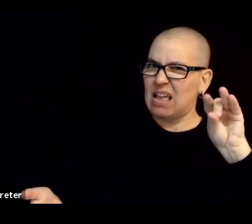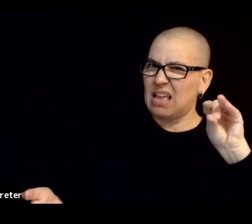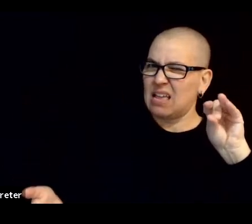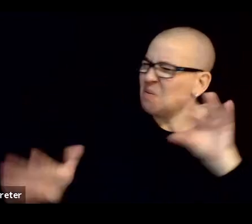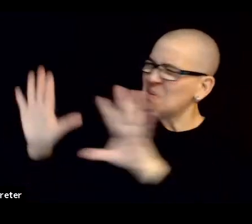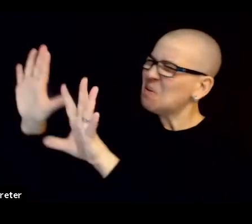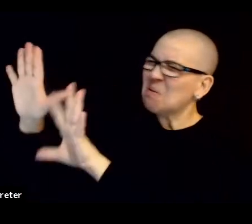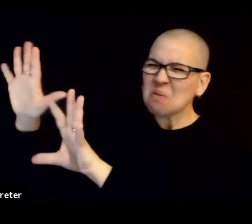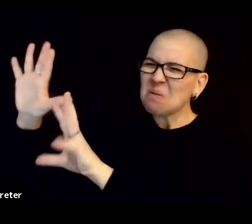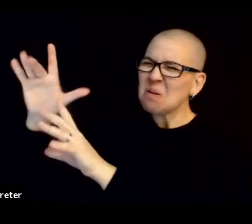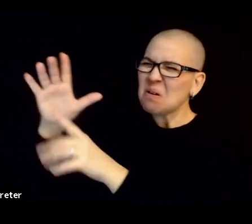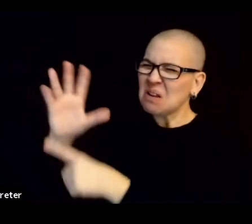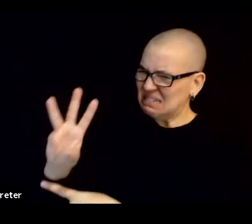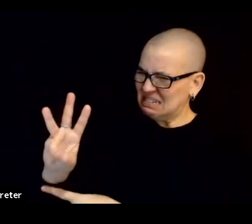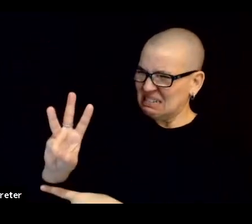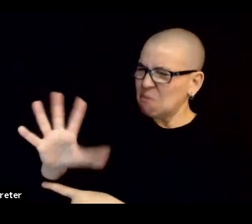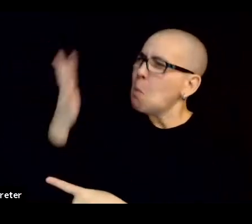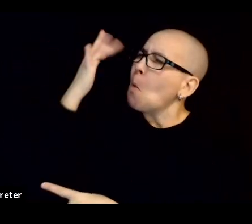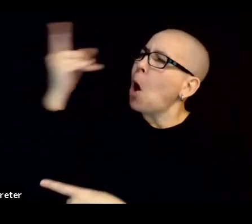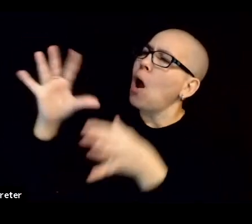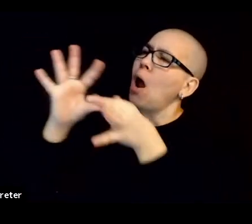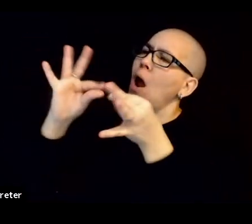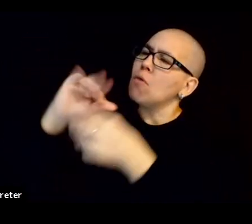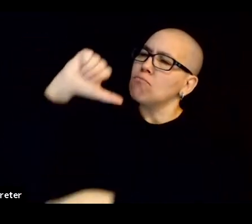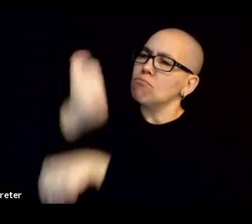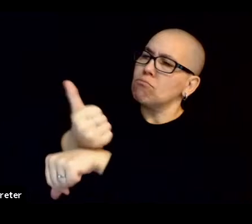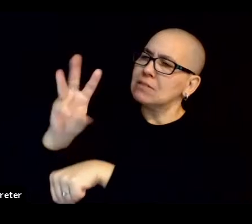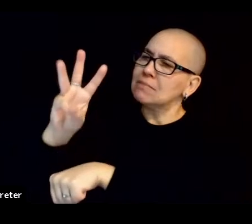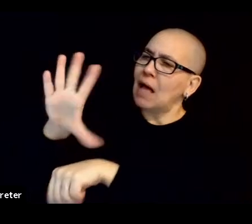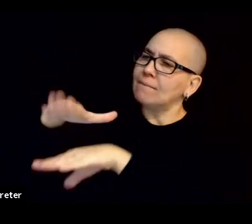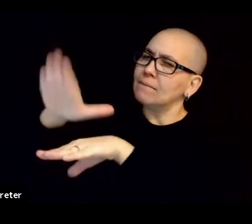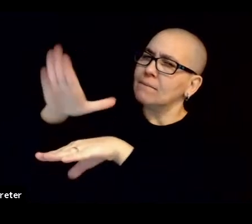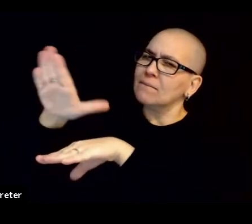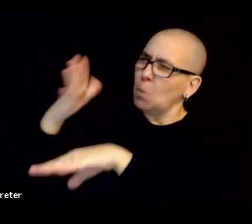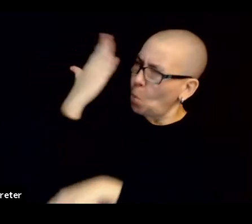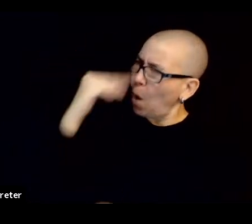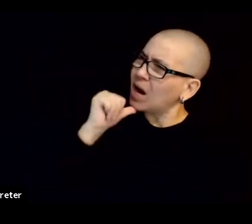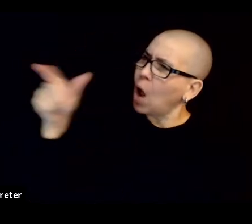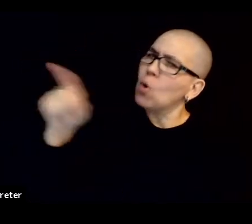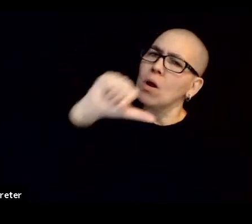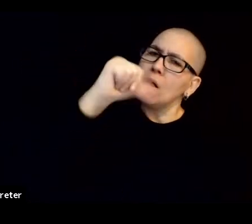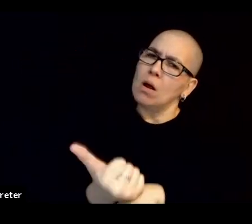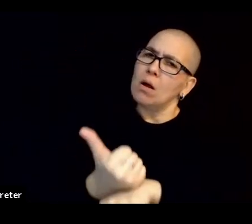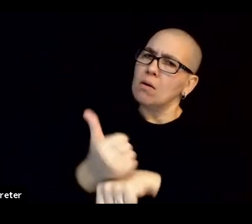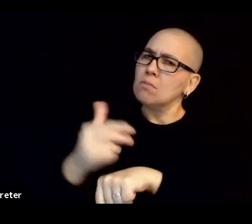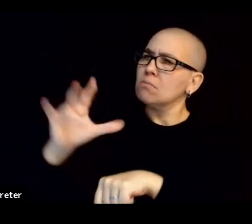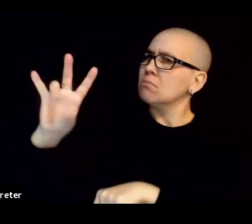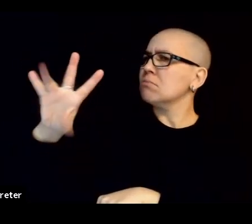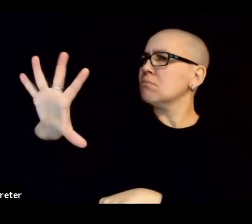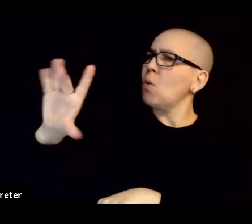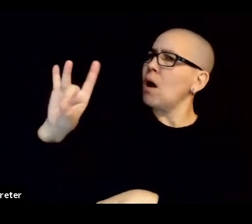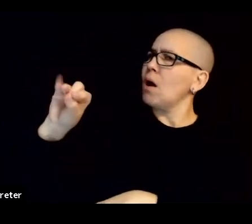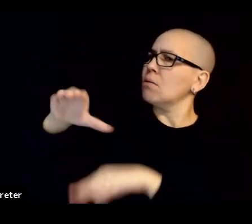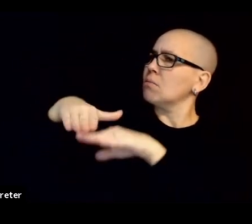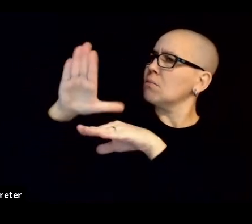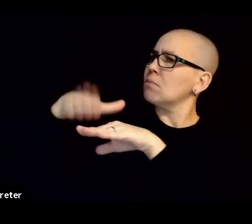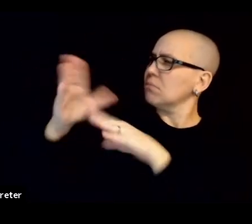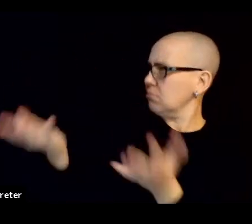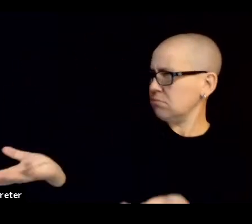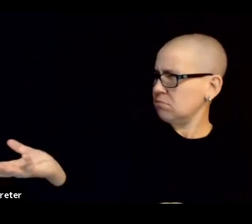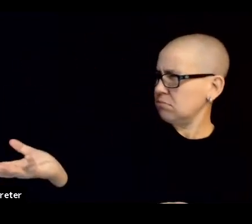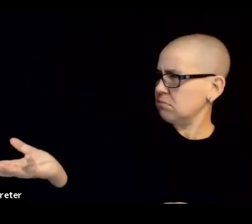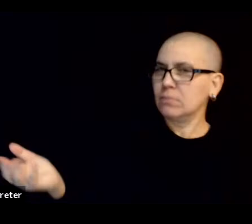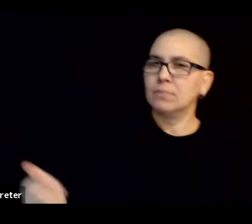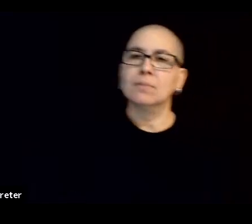not just cut it off there, as the ACIP recommendations did in the first place? Well, they went to 65. I'll let Jan handle this one.